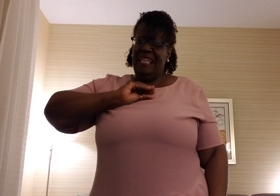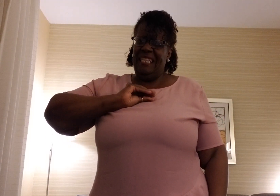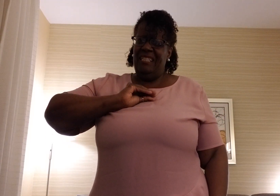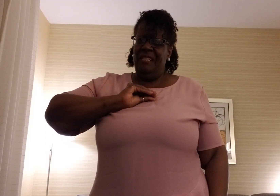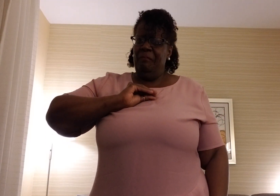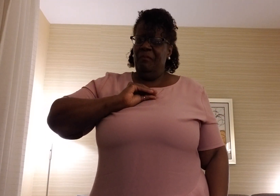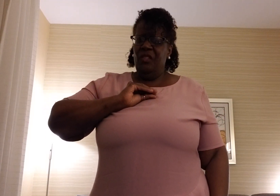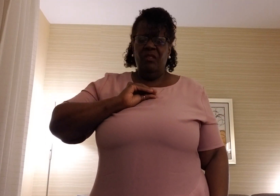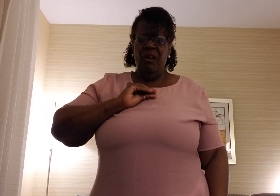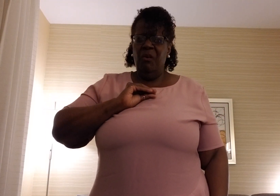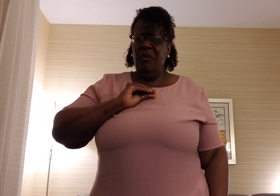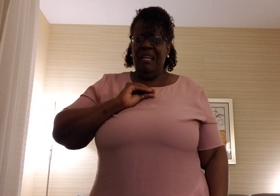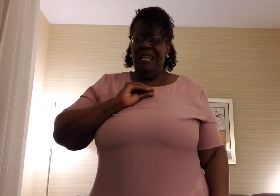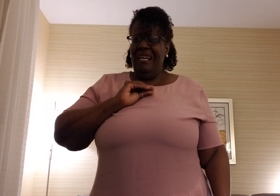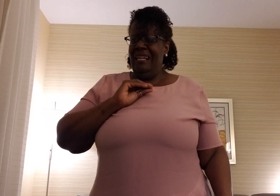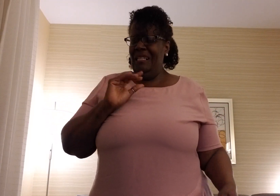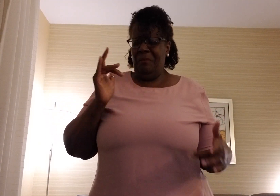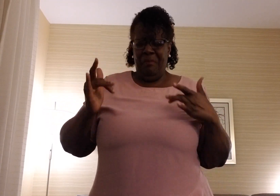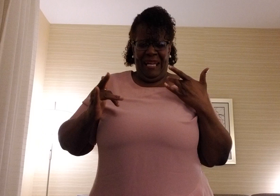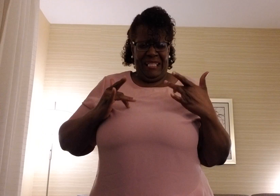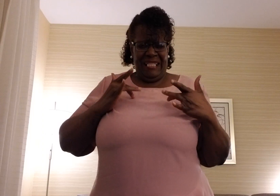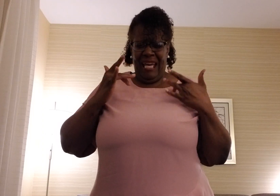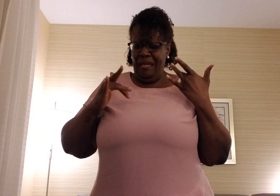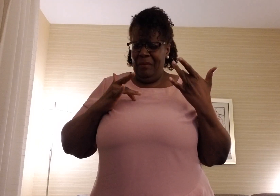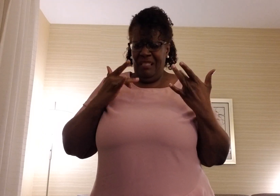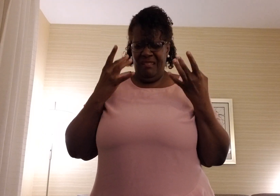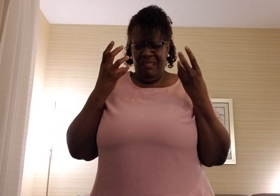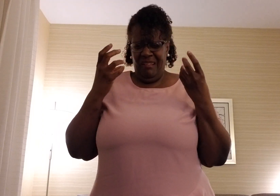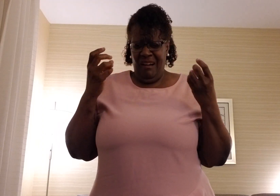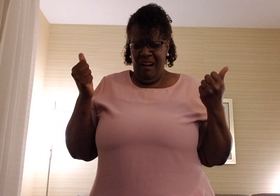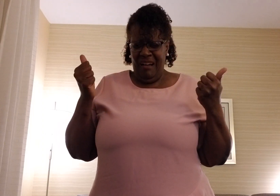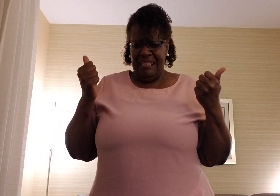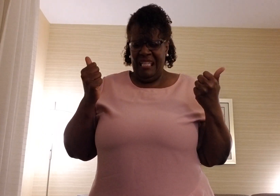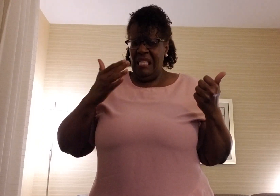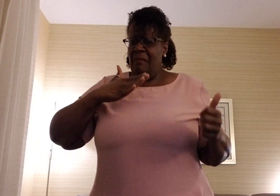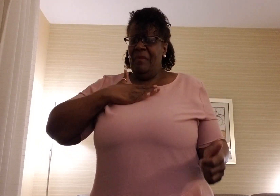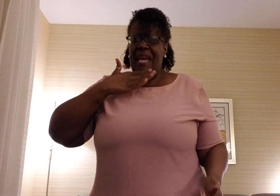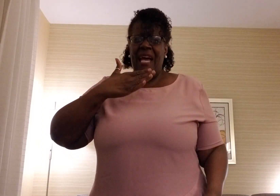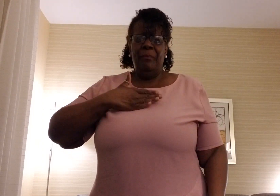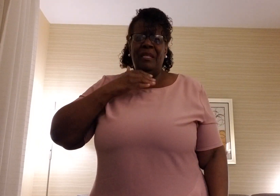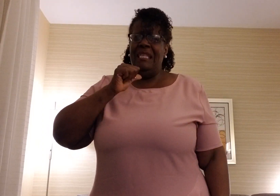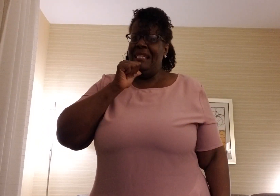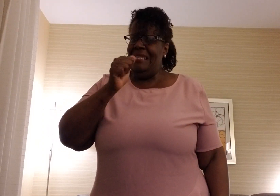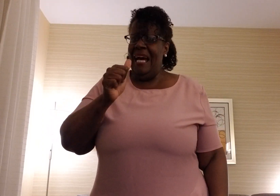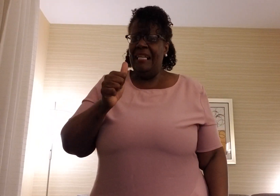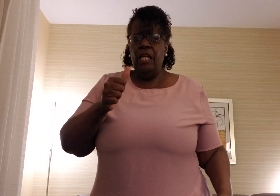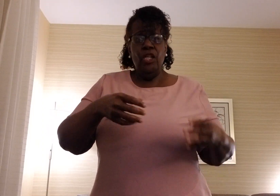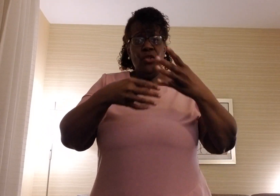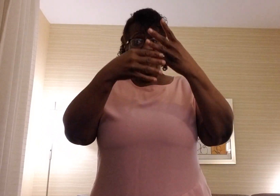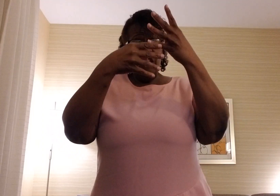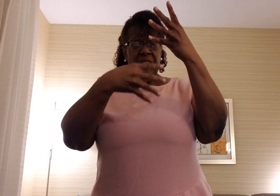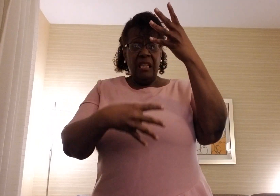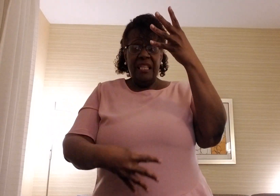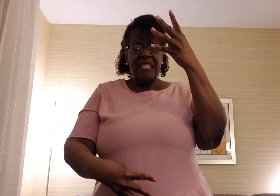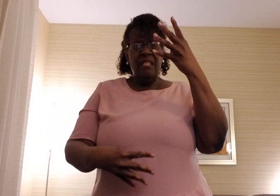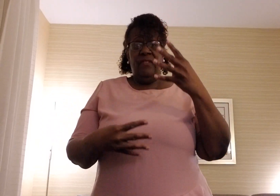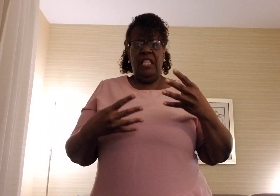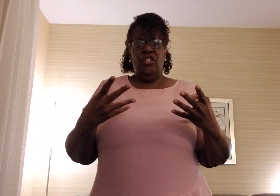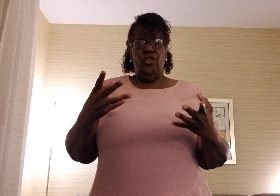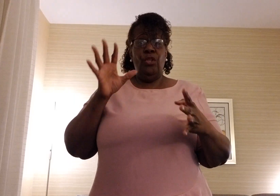deflated, you know? My excitement, gone. Happy, not. So there's a list of things you can